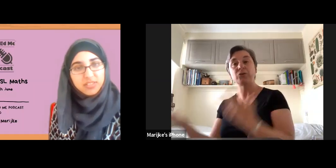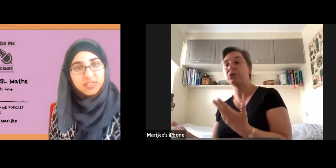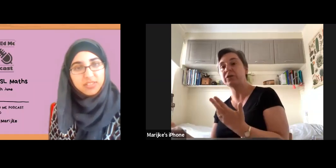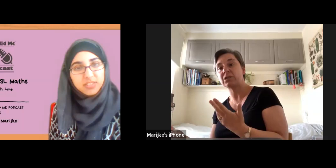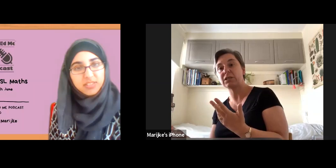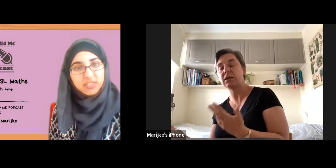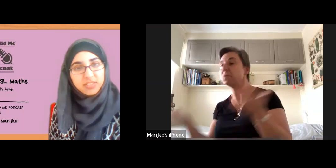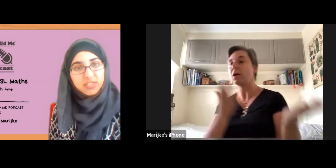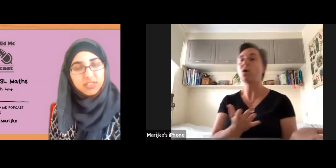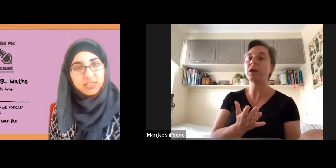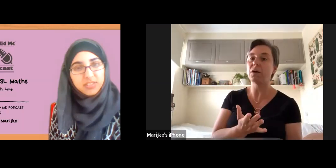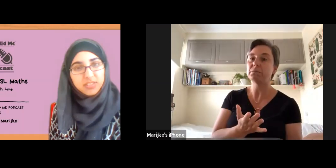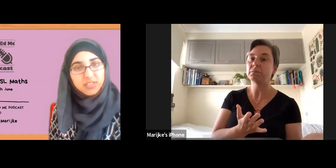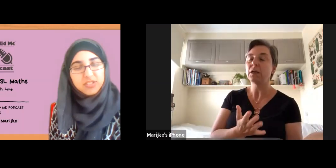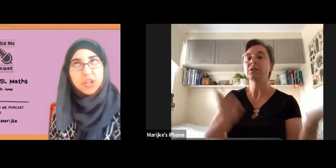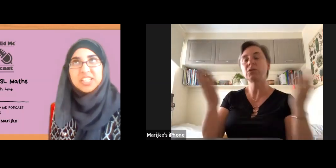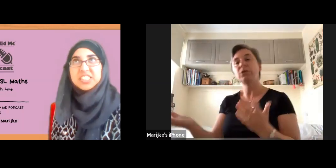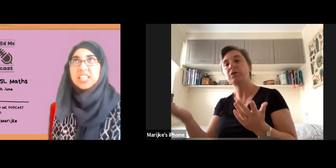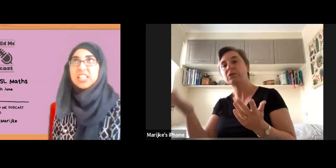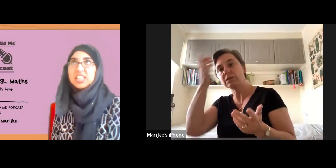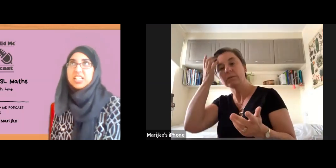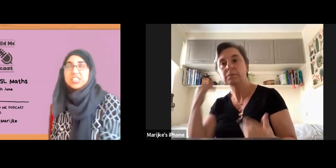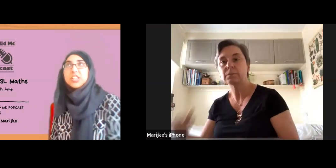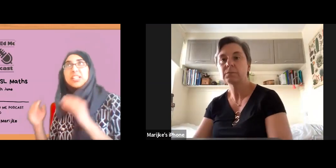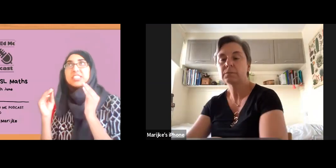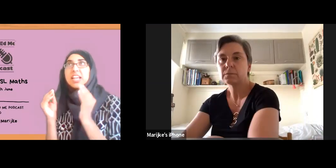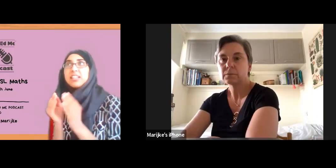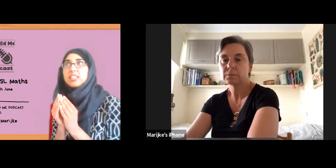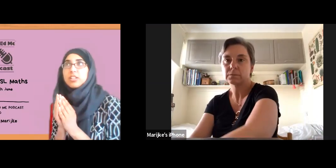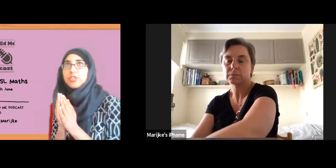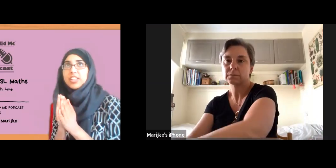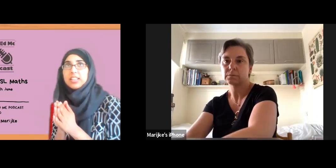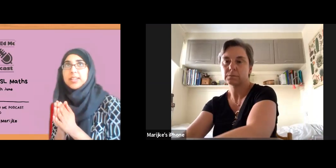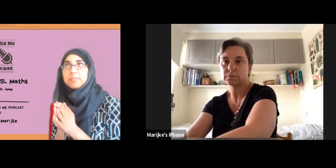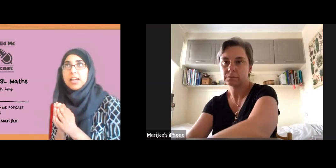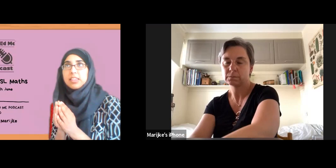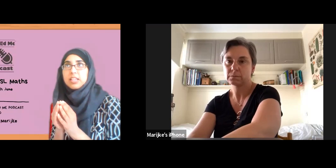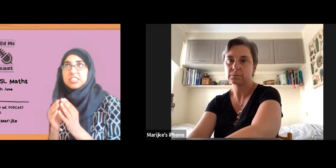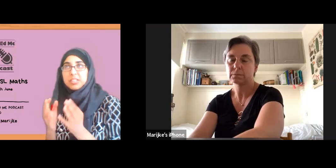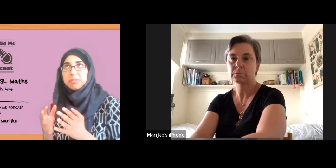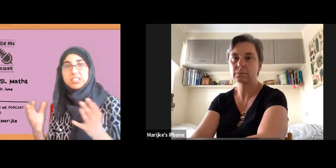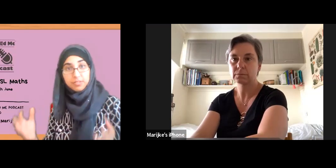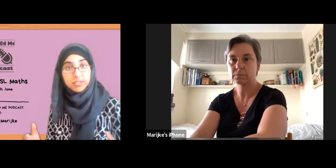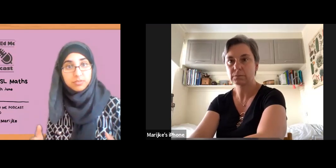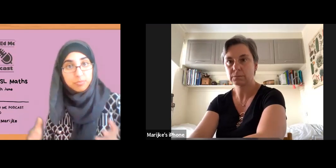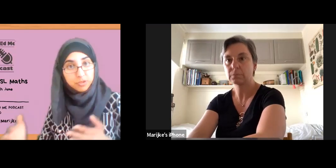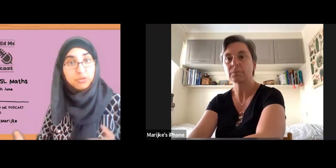to university or not. So is then the curriculum and the syllabus different from school to